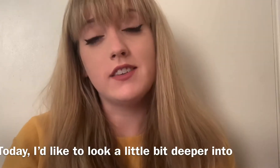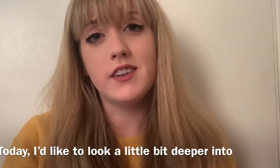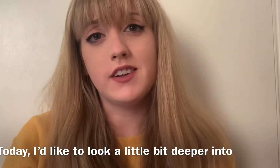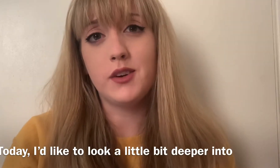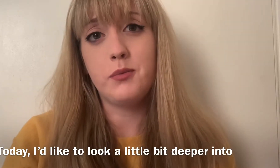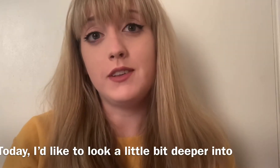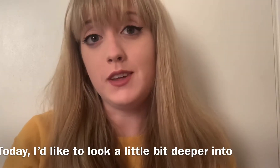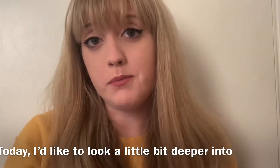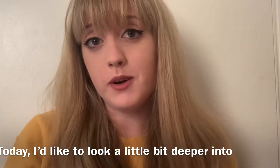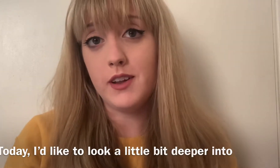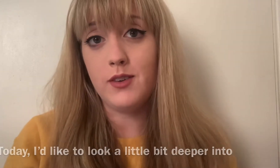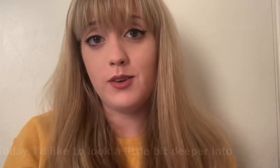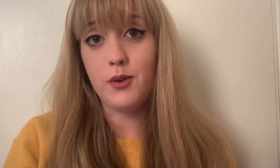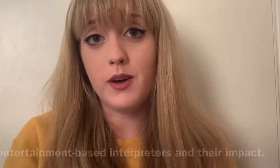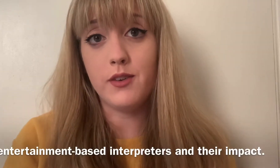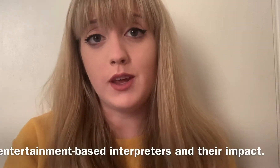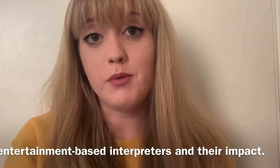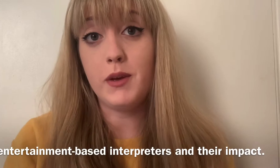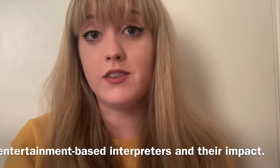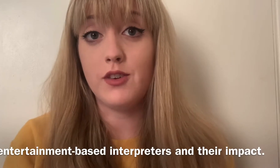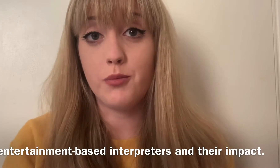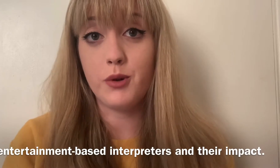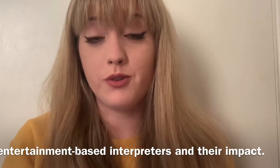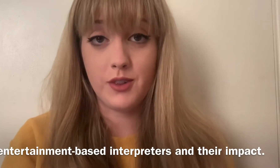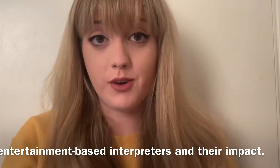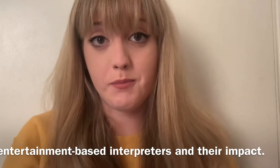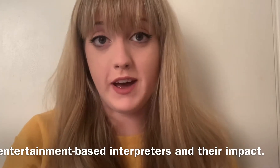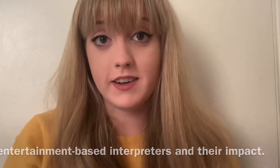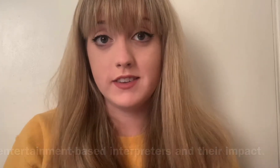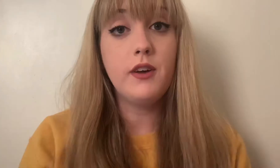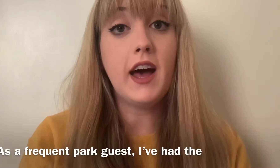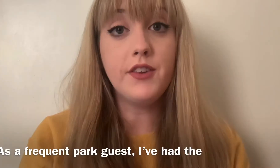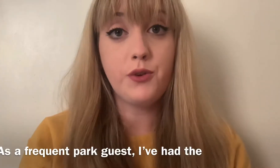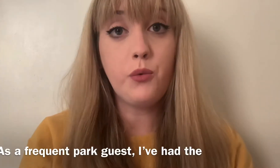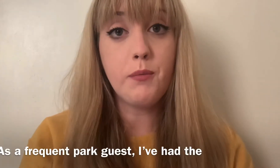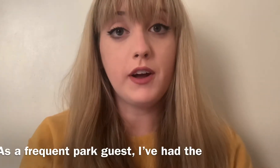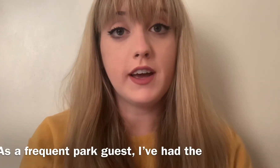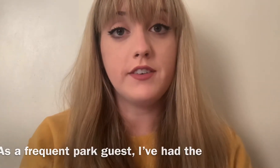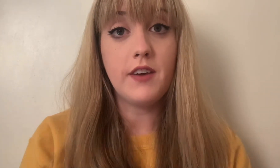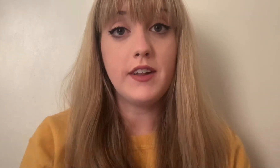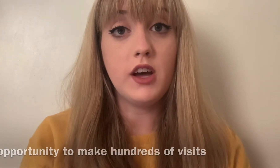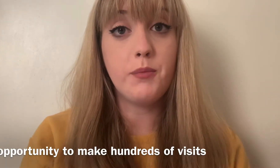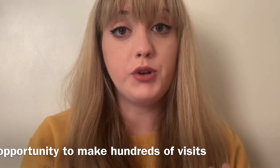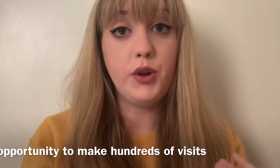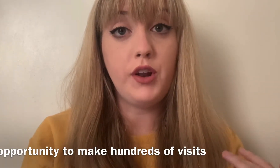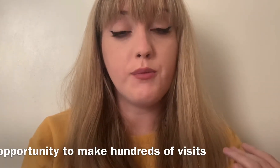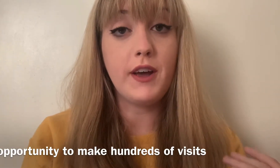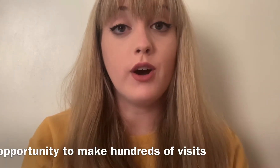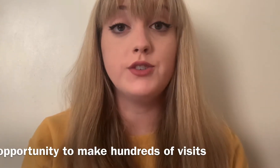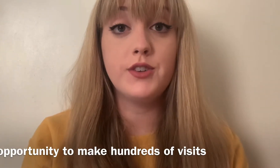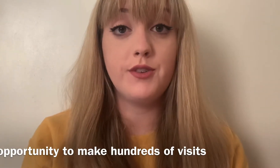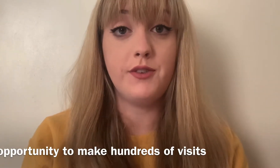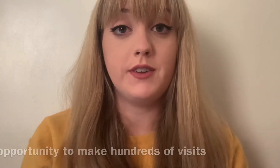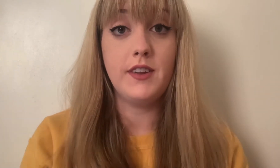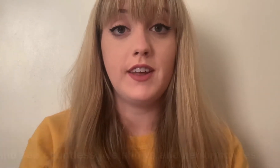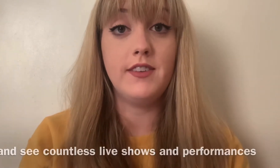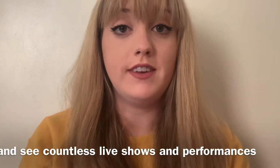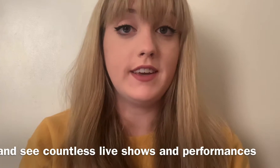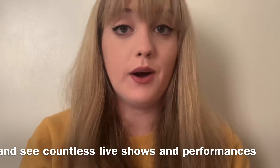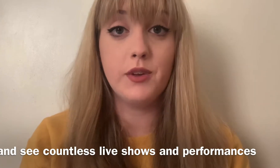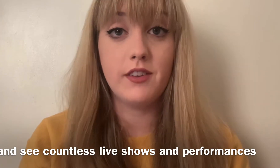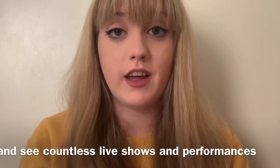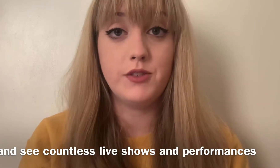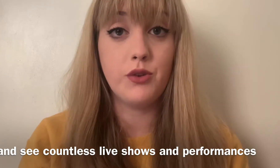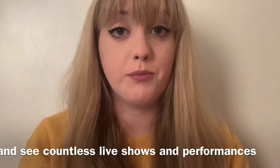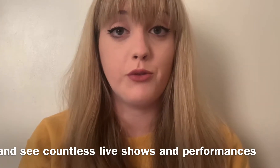I'd like to look a little bit deeper into entertainment-based interpreters and their impact. As a frequent park guest, I've had the opportunity to make hundreds of visits and